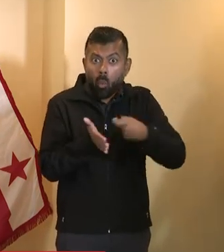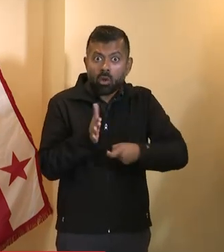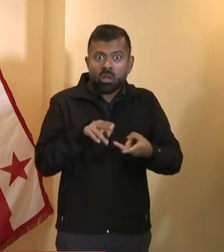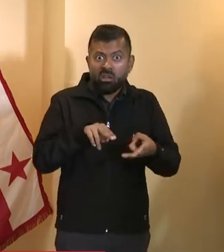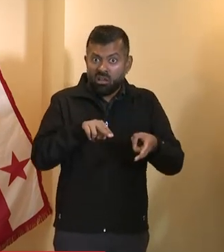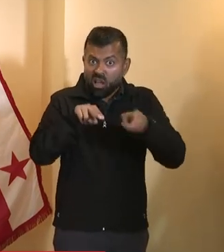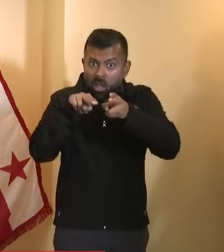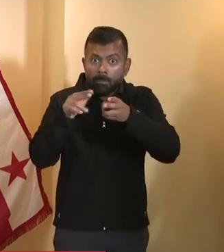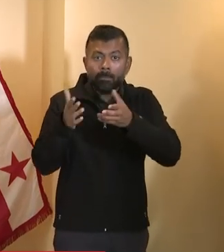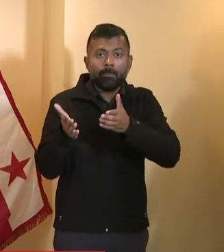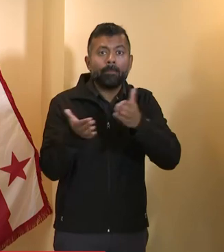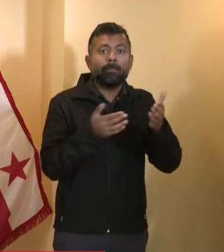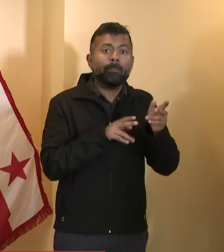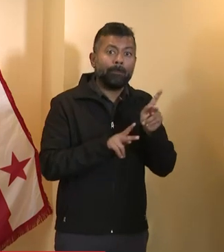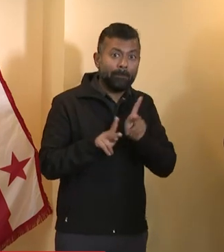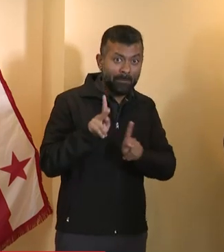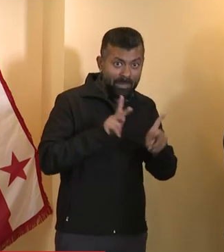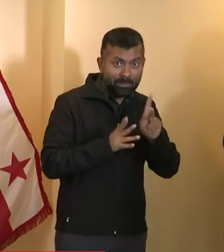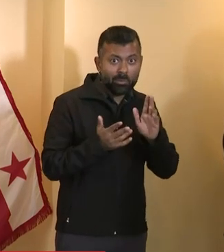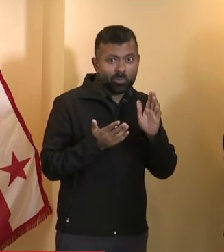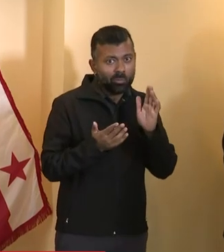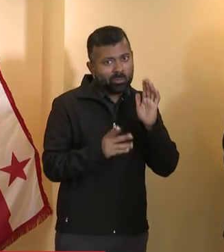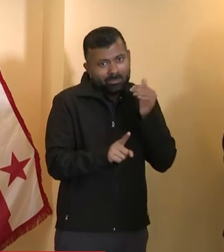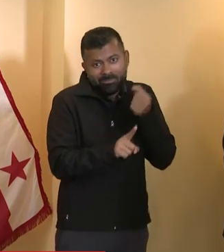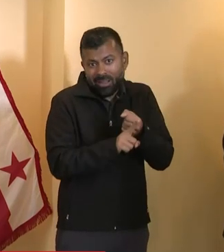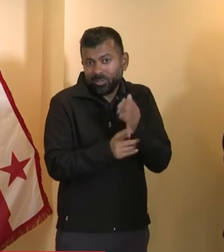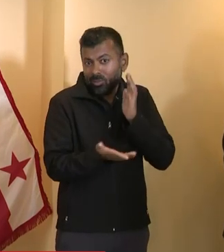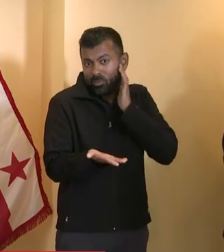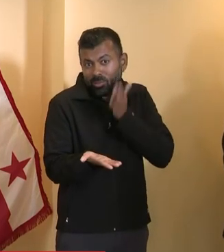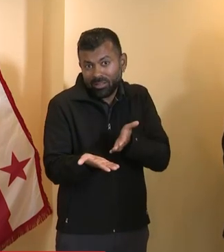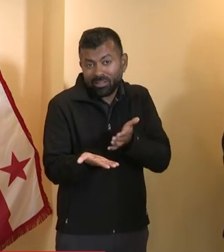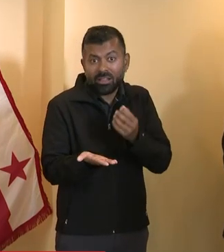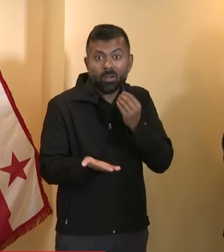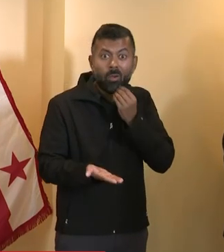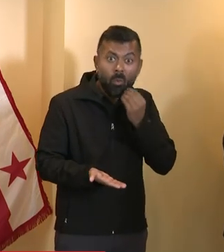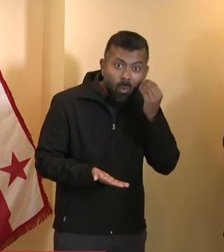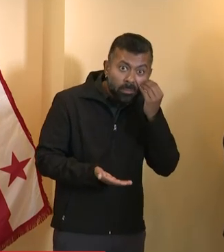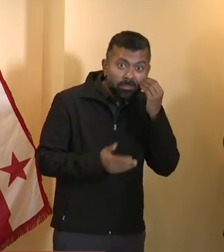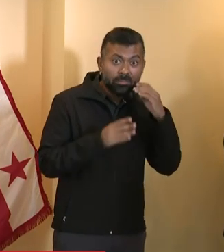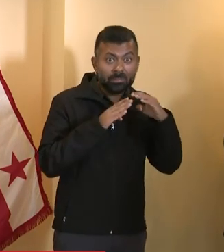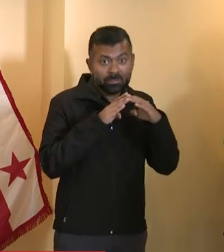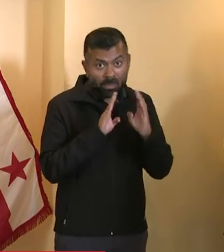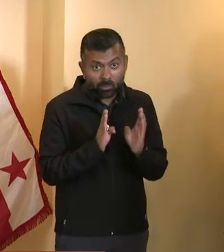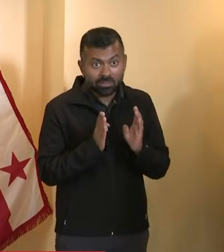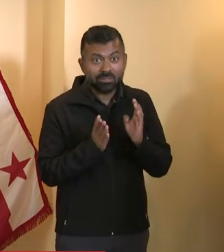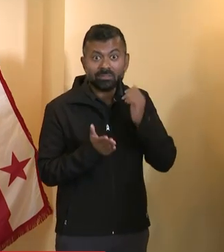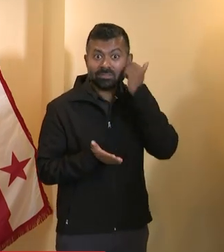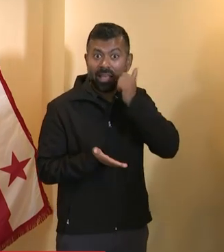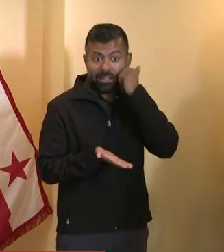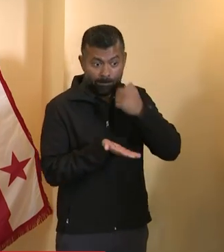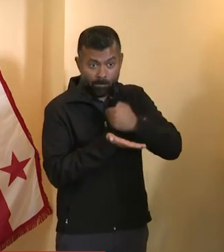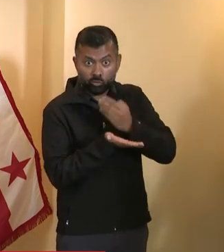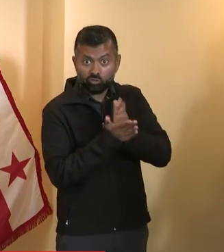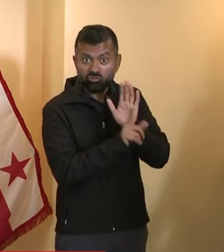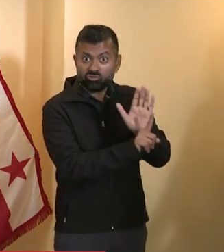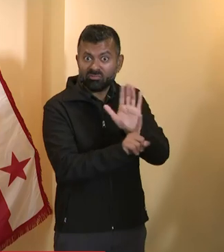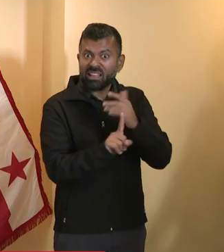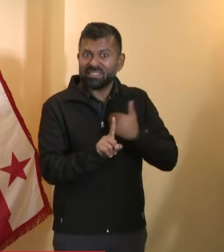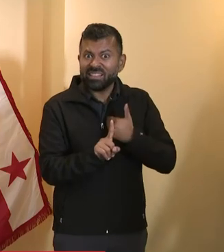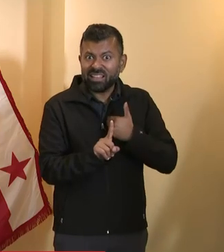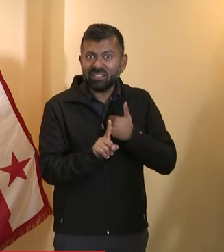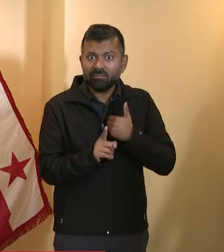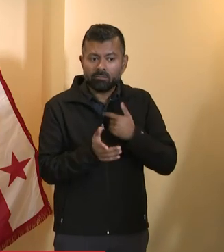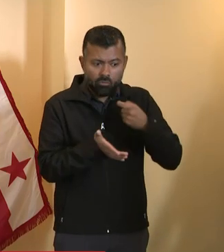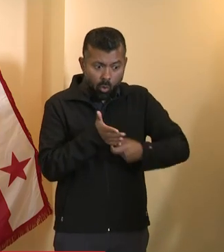they know that that's happening in their own households. So what I would tell residents is to know that we're going to work